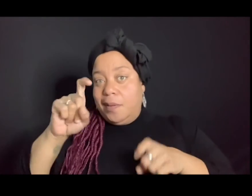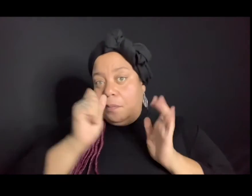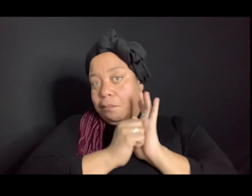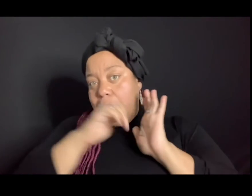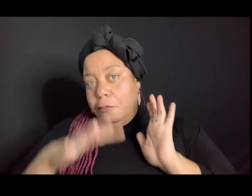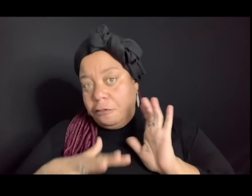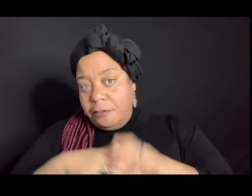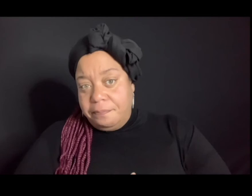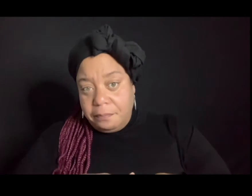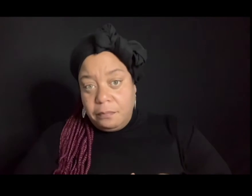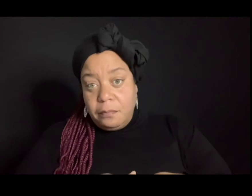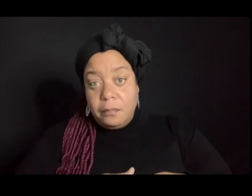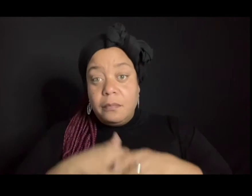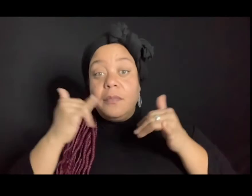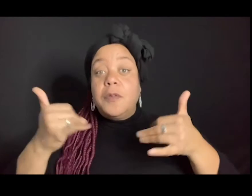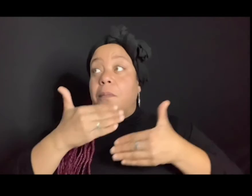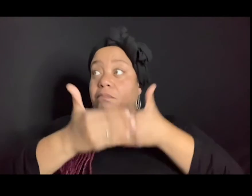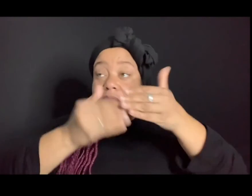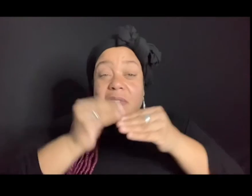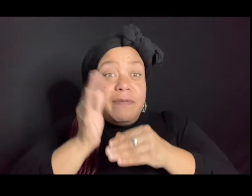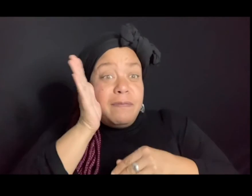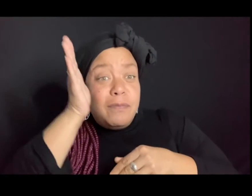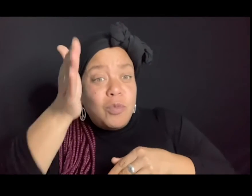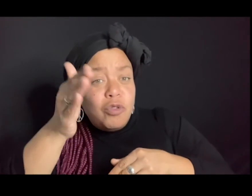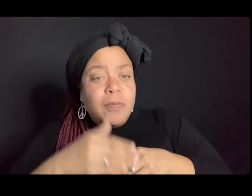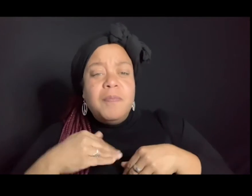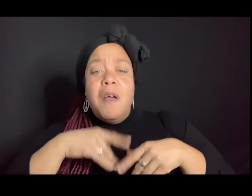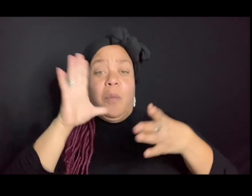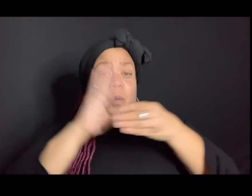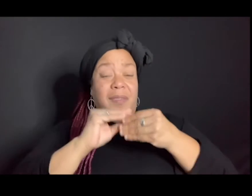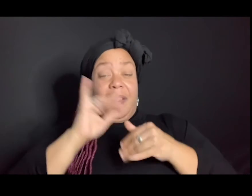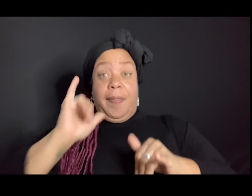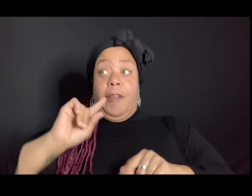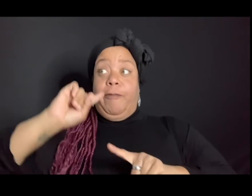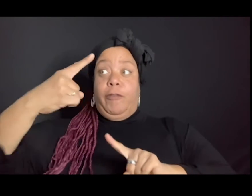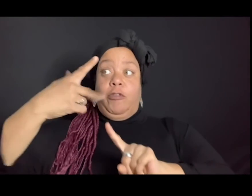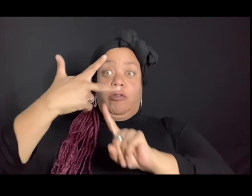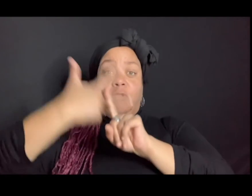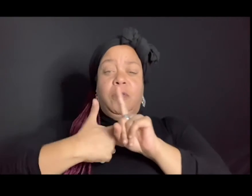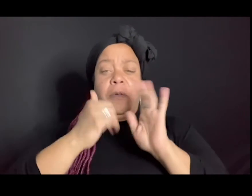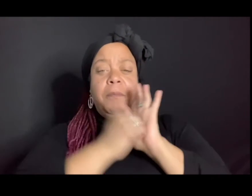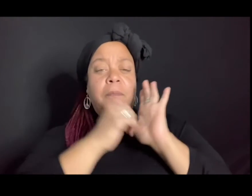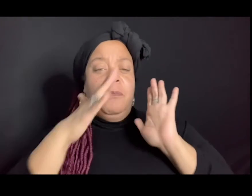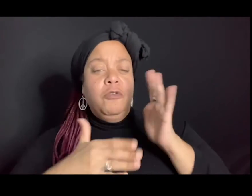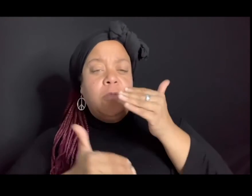moving forward in the future. I will say that first trimester abortion procedures are incredibly safe,